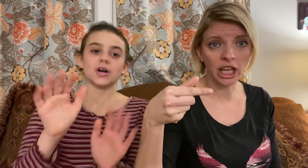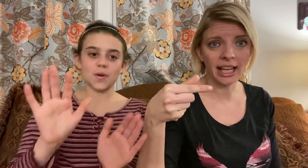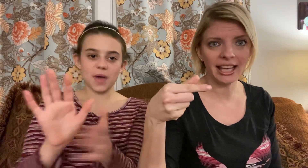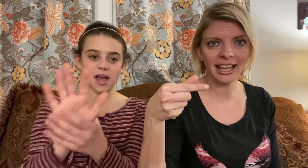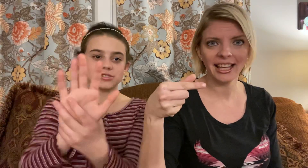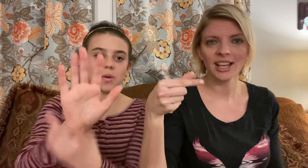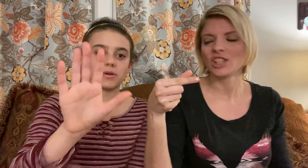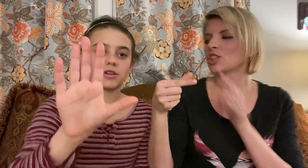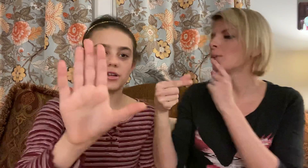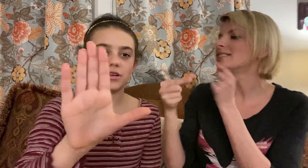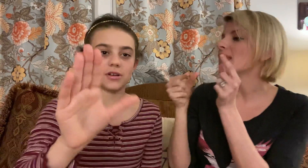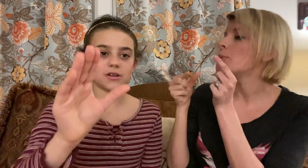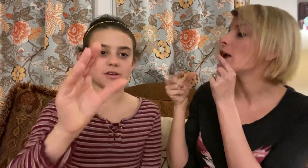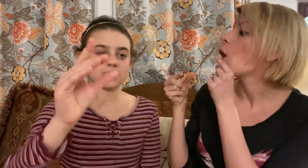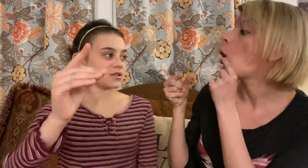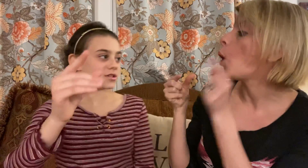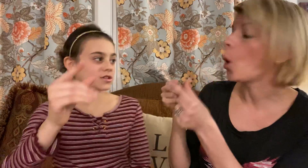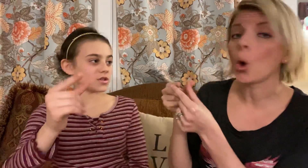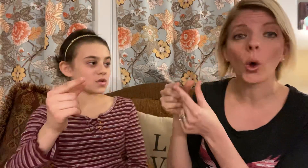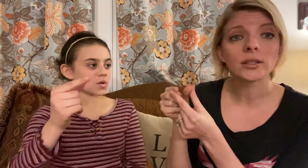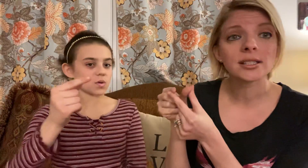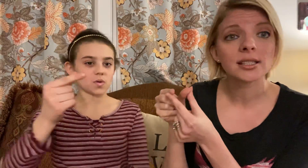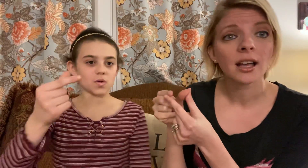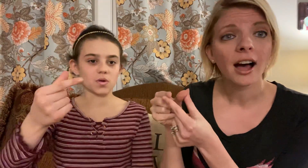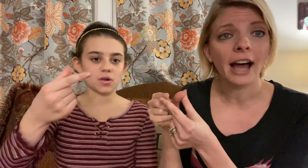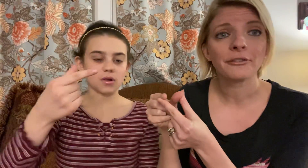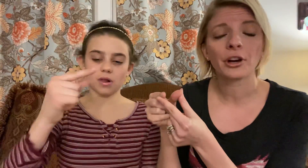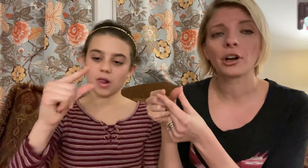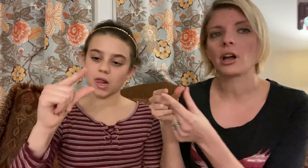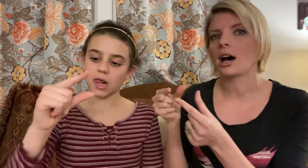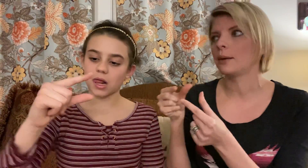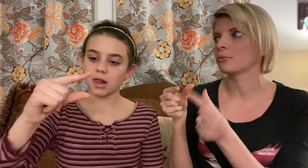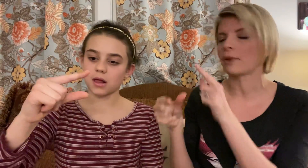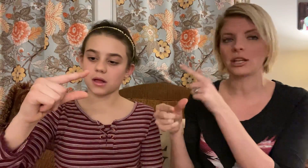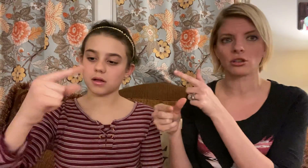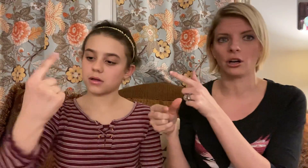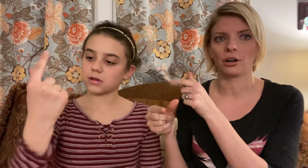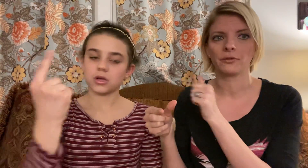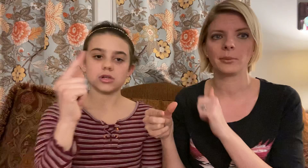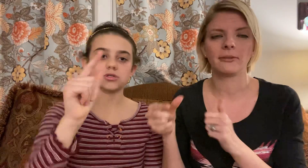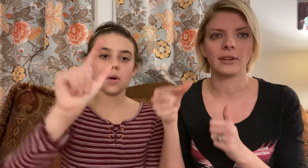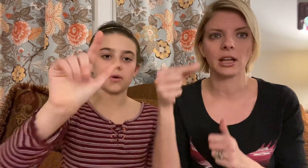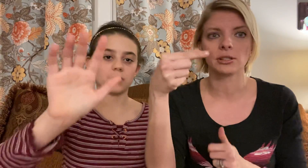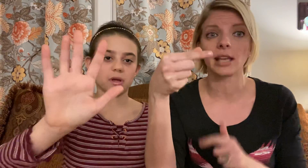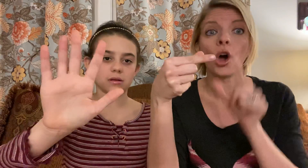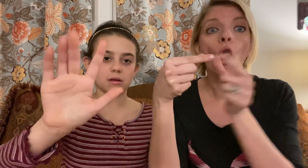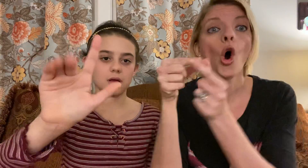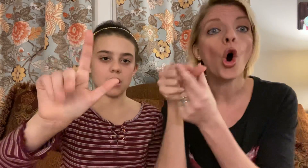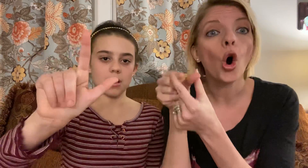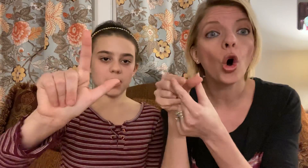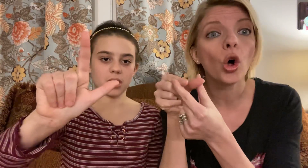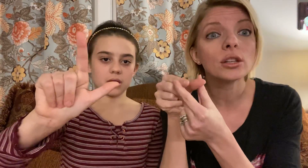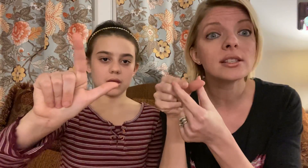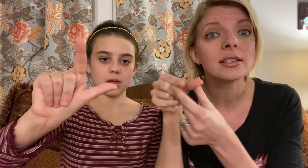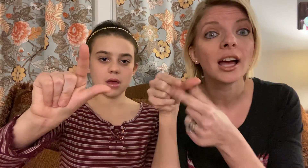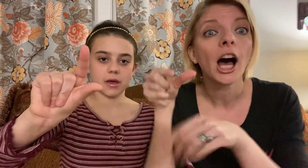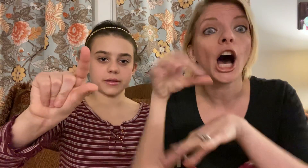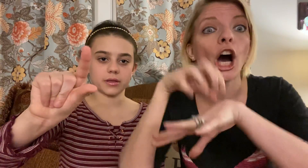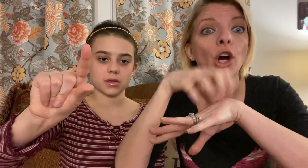G. So we say we hold. I've heard Rachel from the video say, hold a